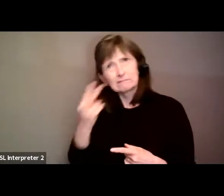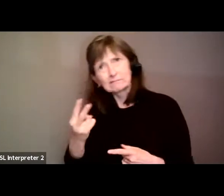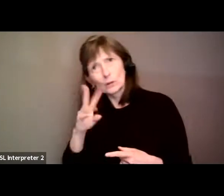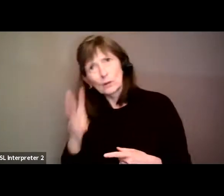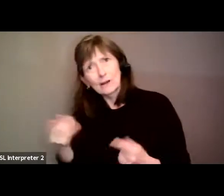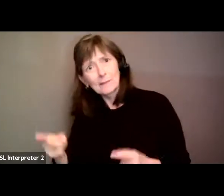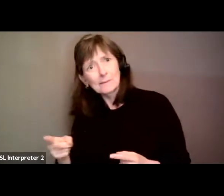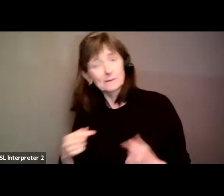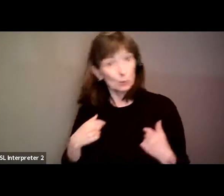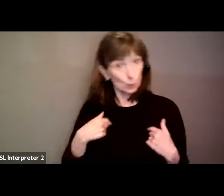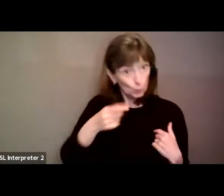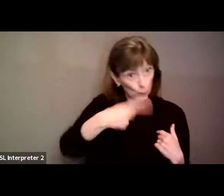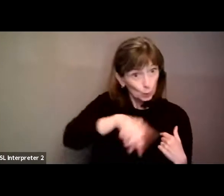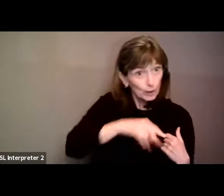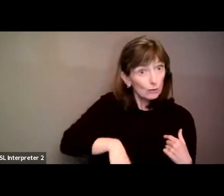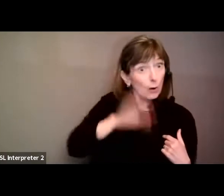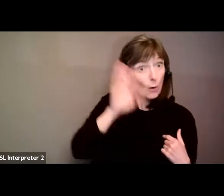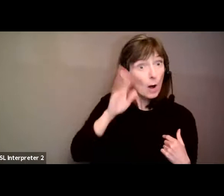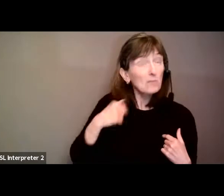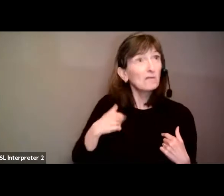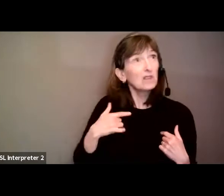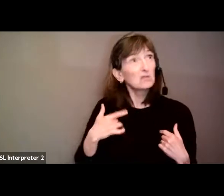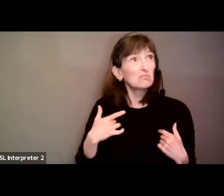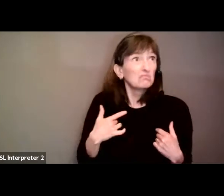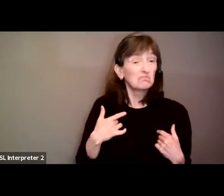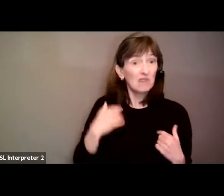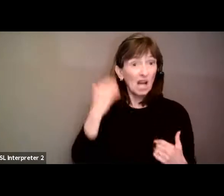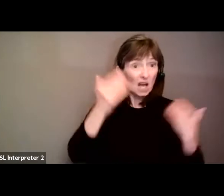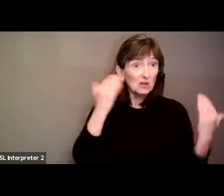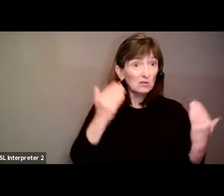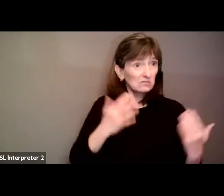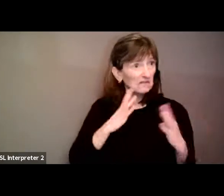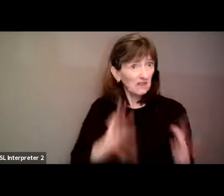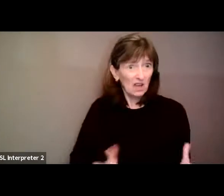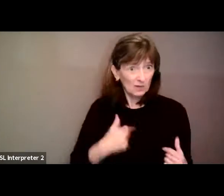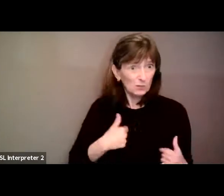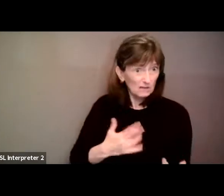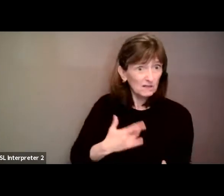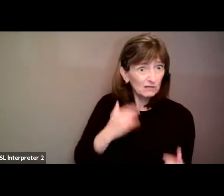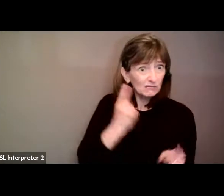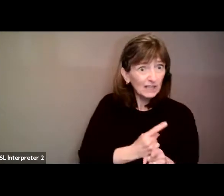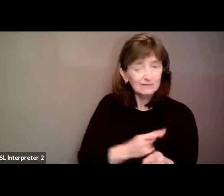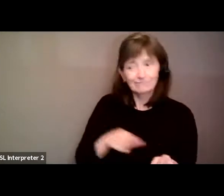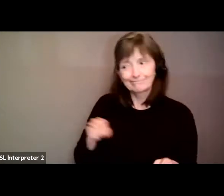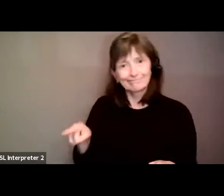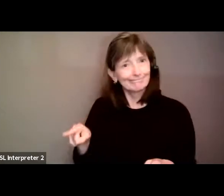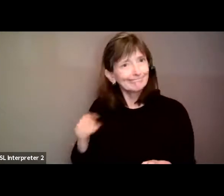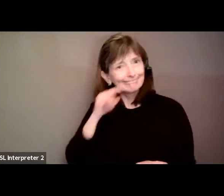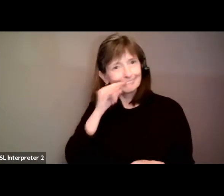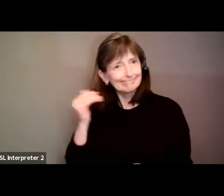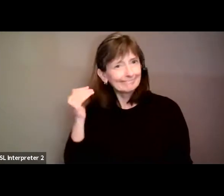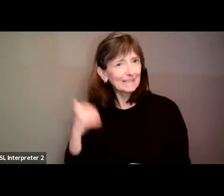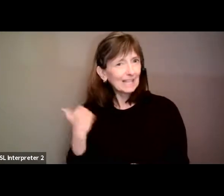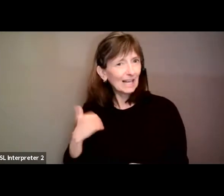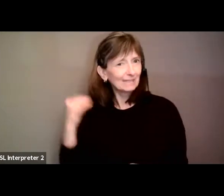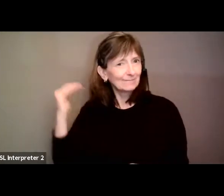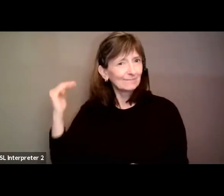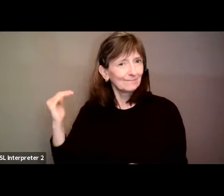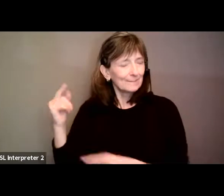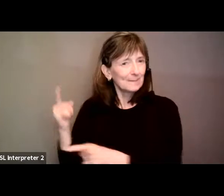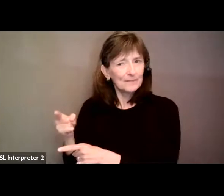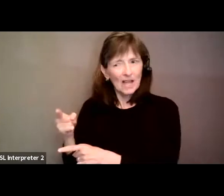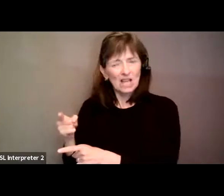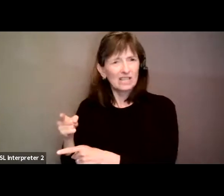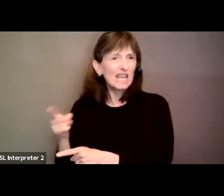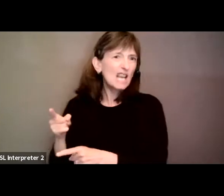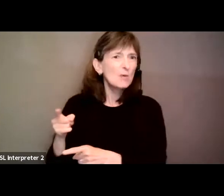grow up wondering if we were going to make it to adulthood. Anyway, this one kid got on the mic and went off on a